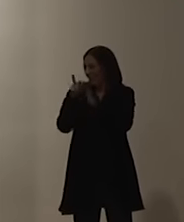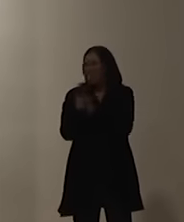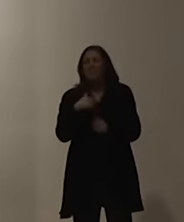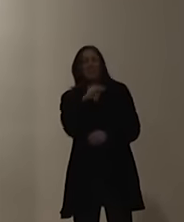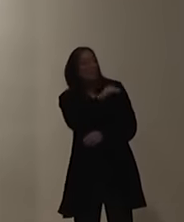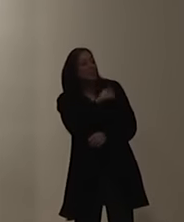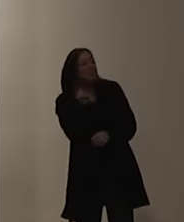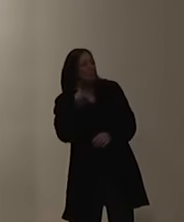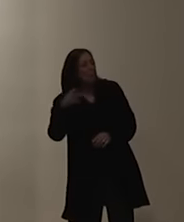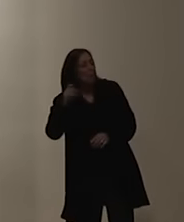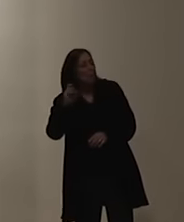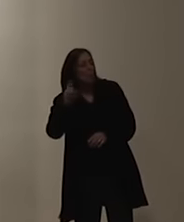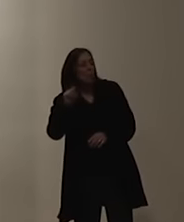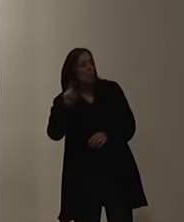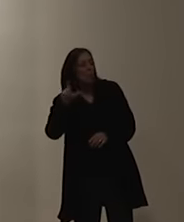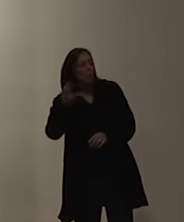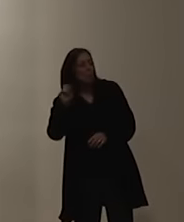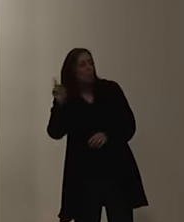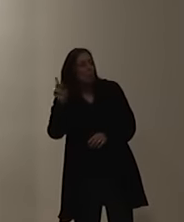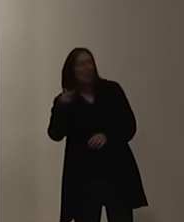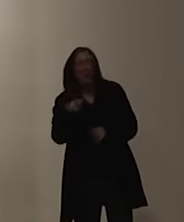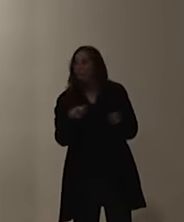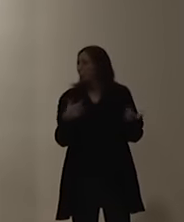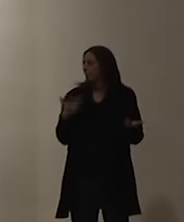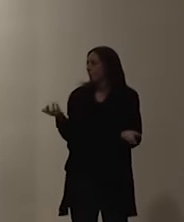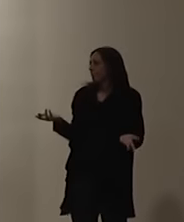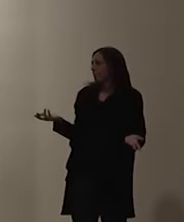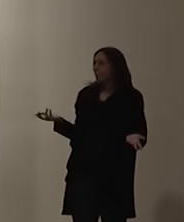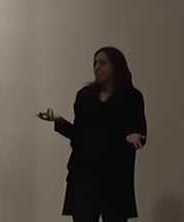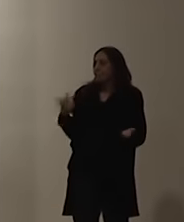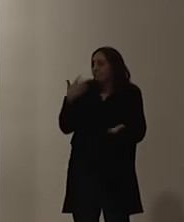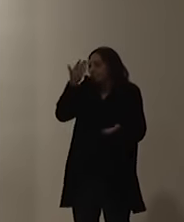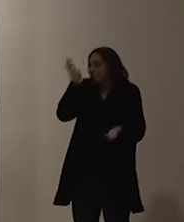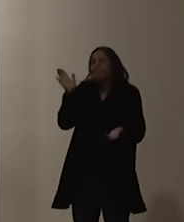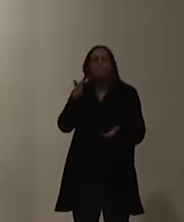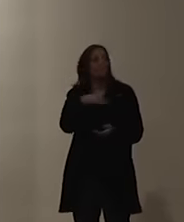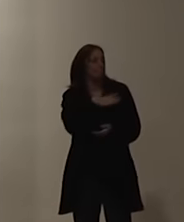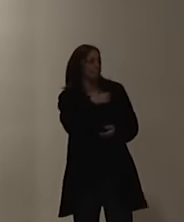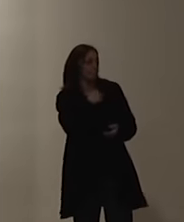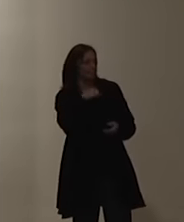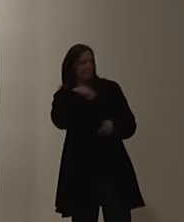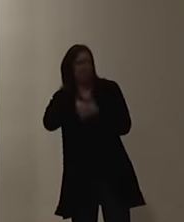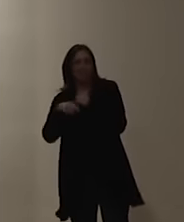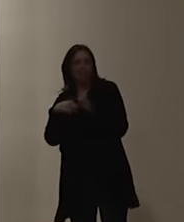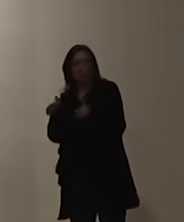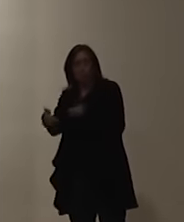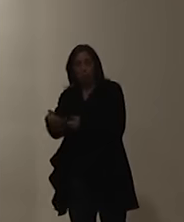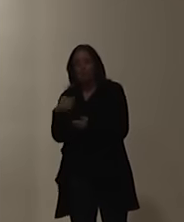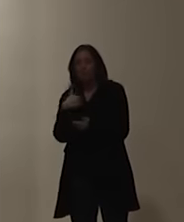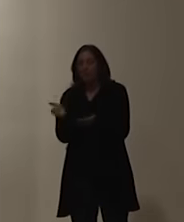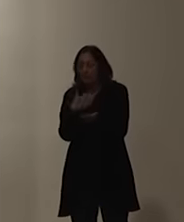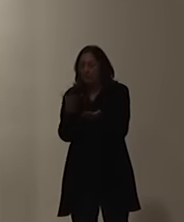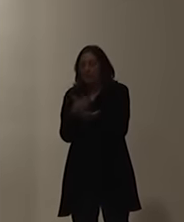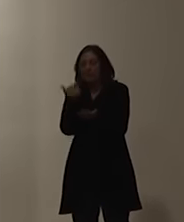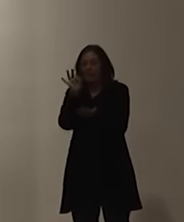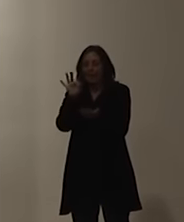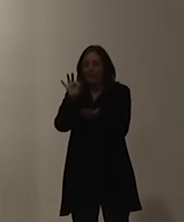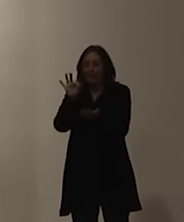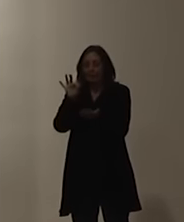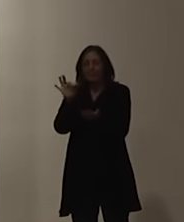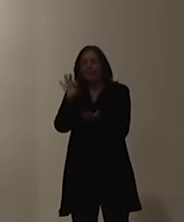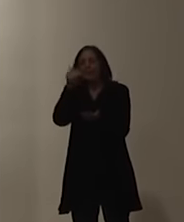room, I looked in, I had these 19th century books that I hope Harvard isn't still looking for.